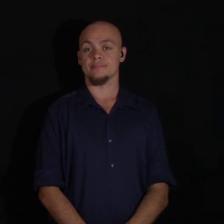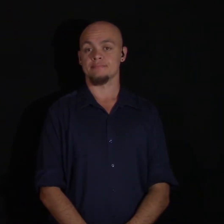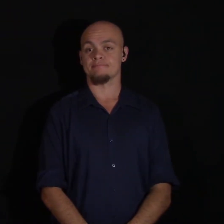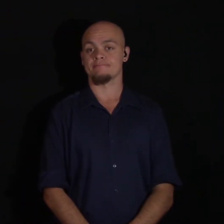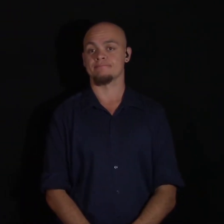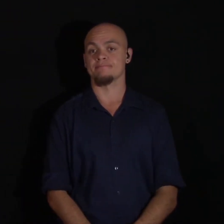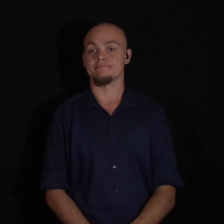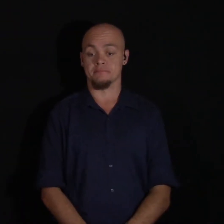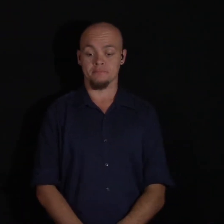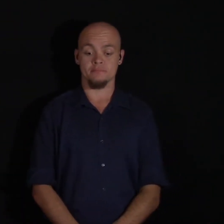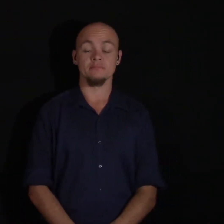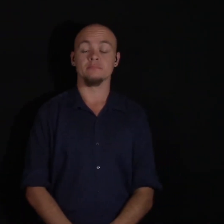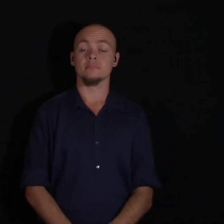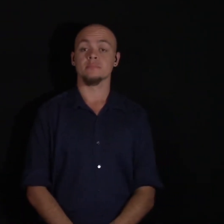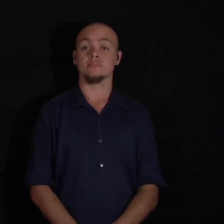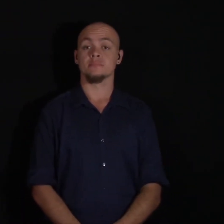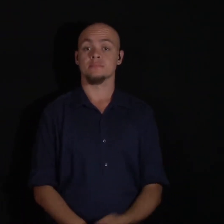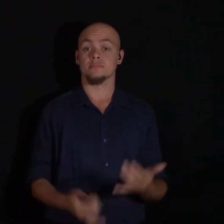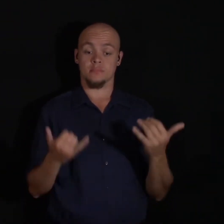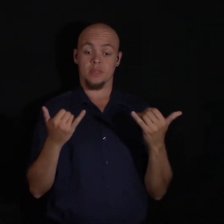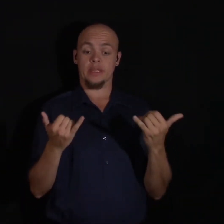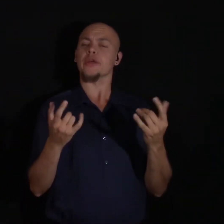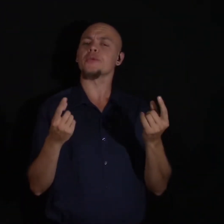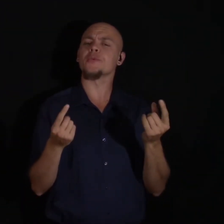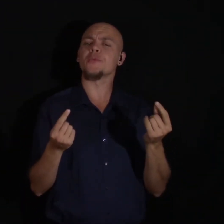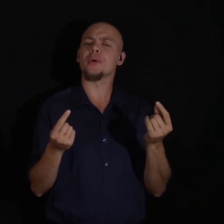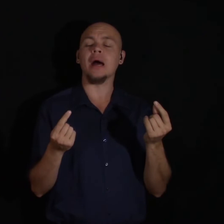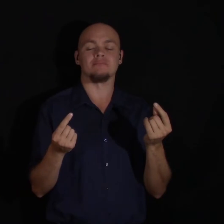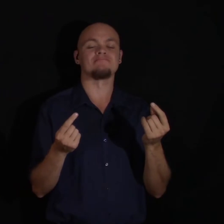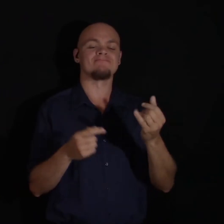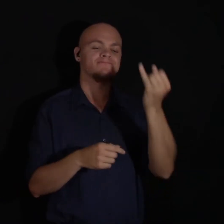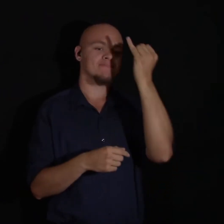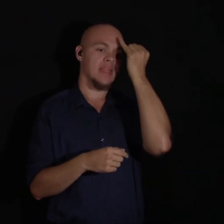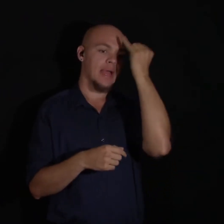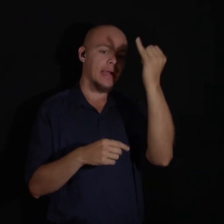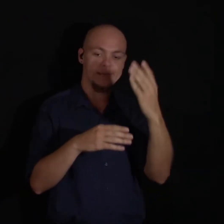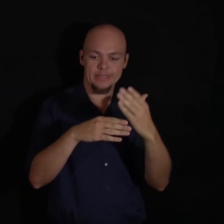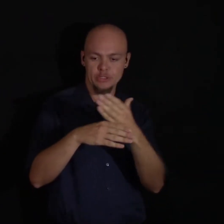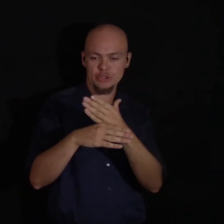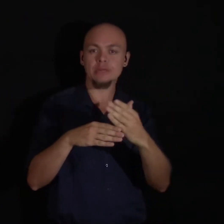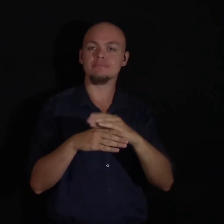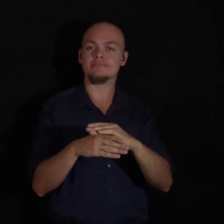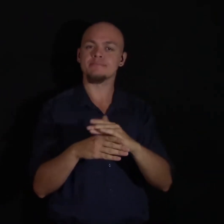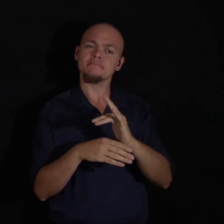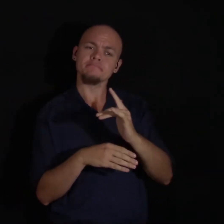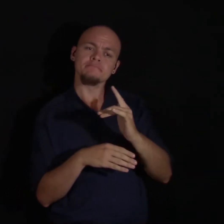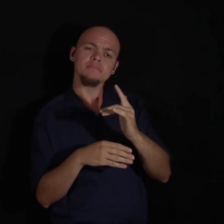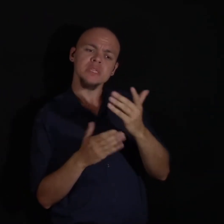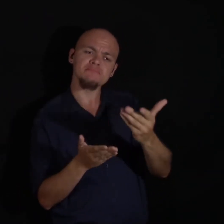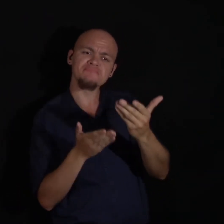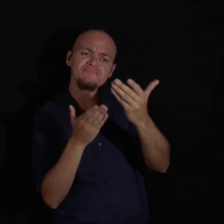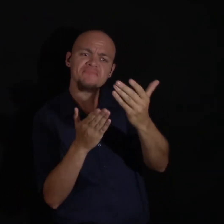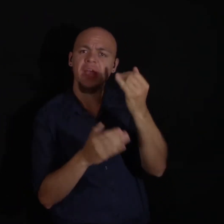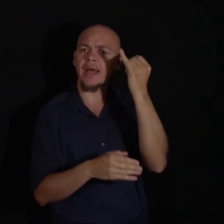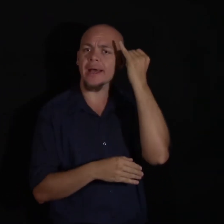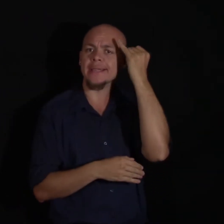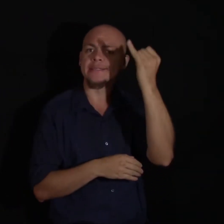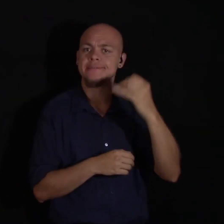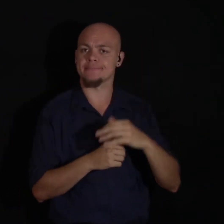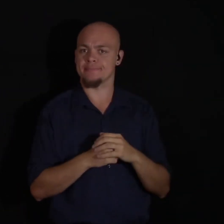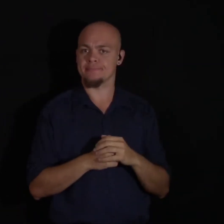What I want to do with you today is to share some ideas, some speculative ideas about the